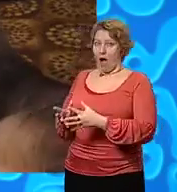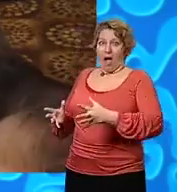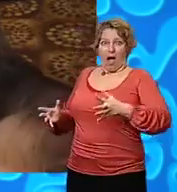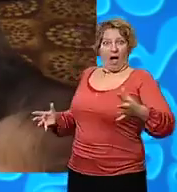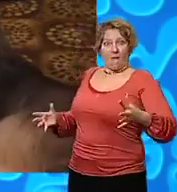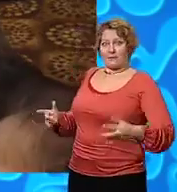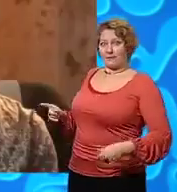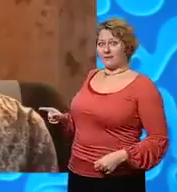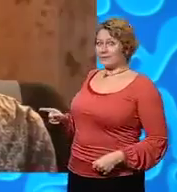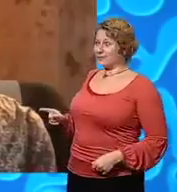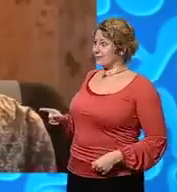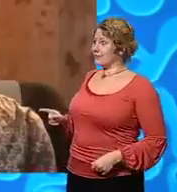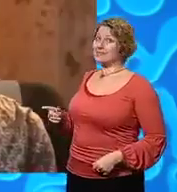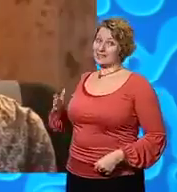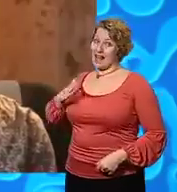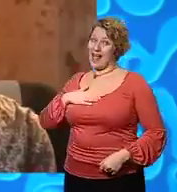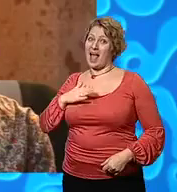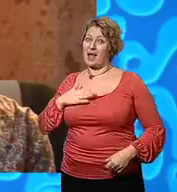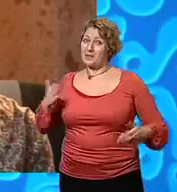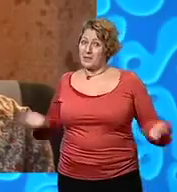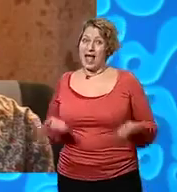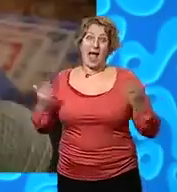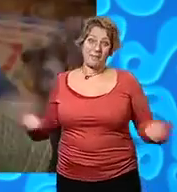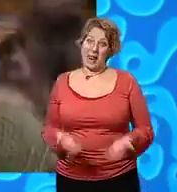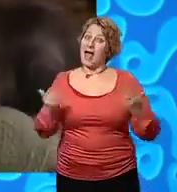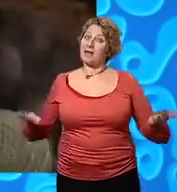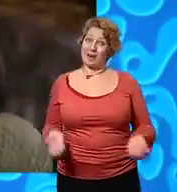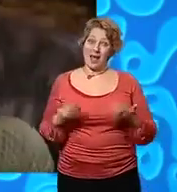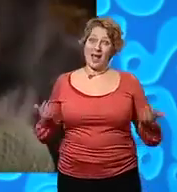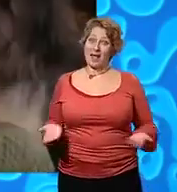grown? She liked to play all the time then.